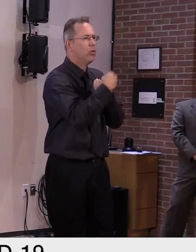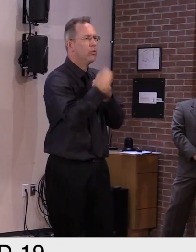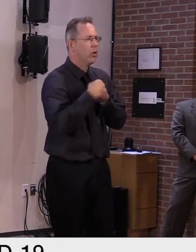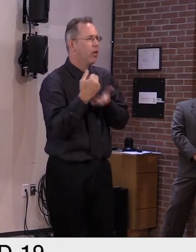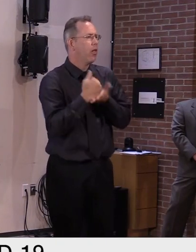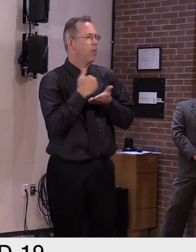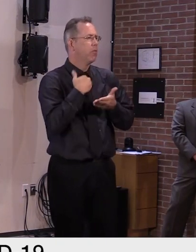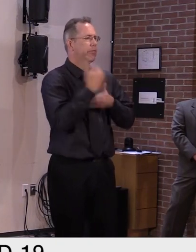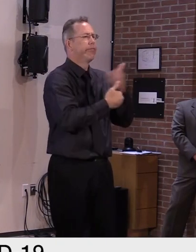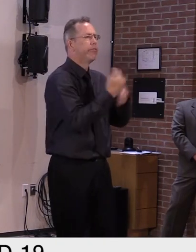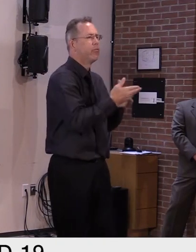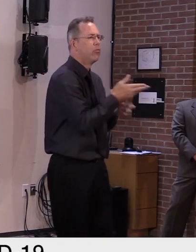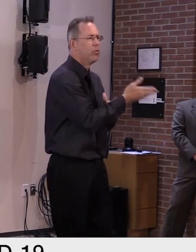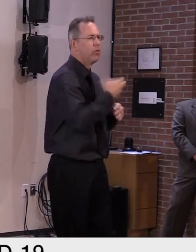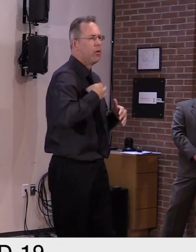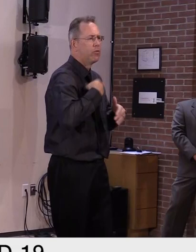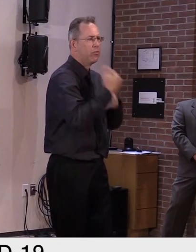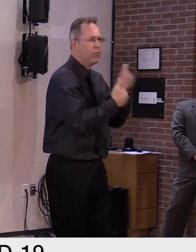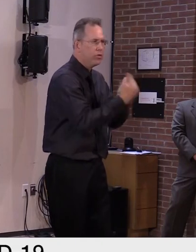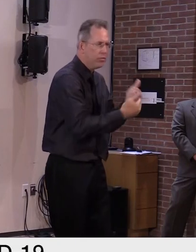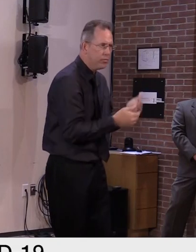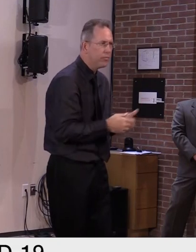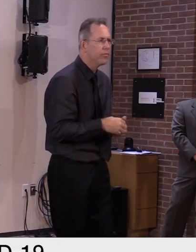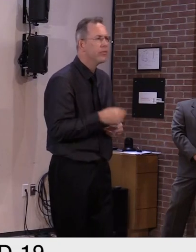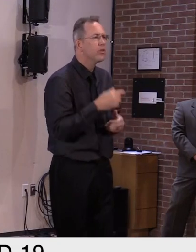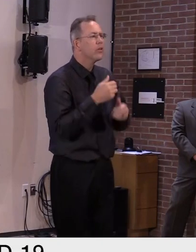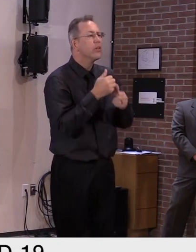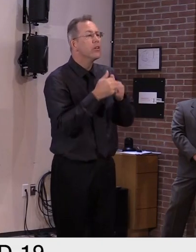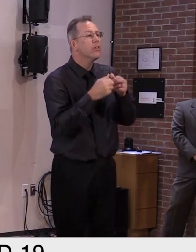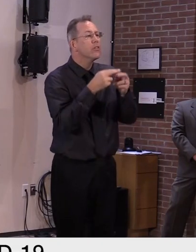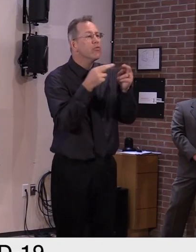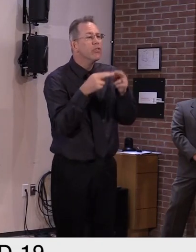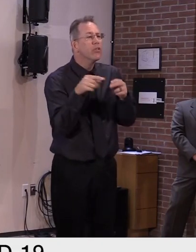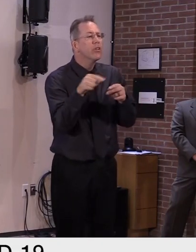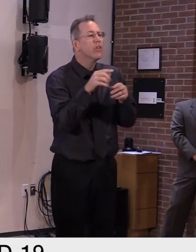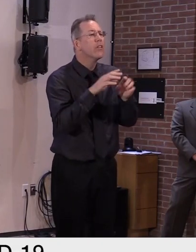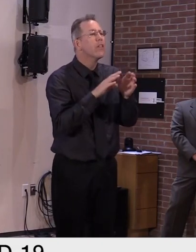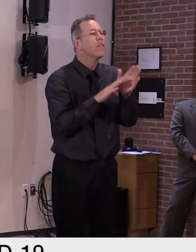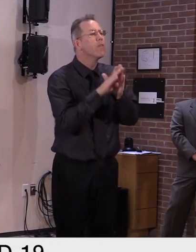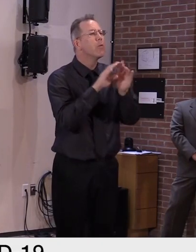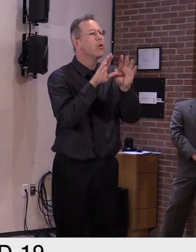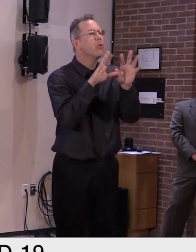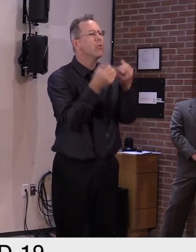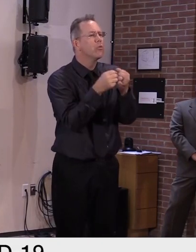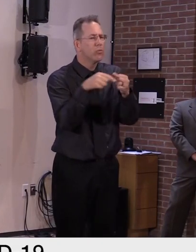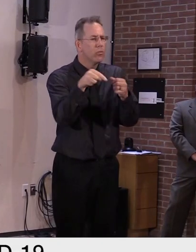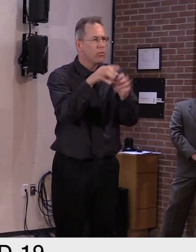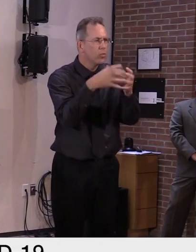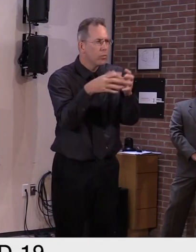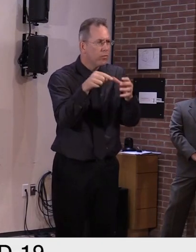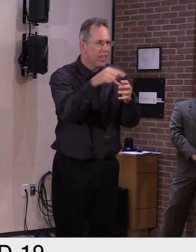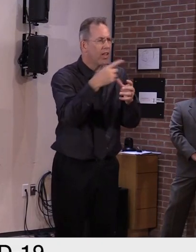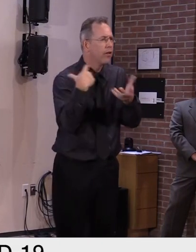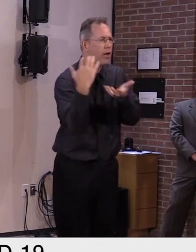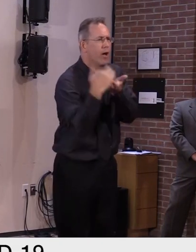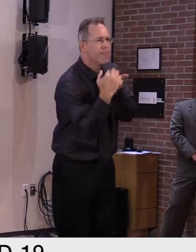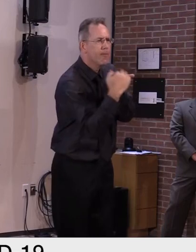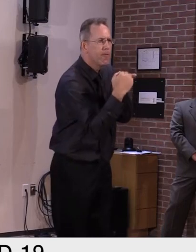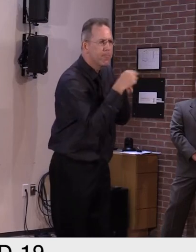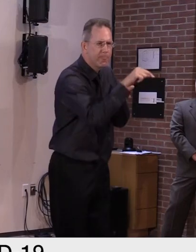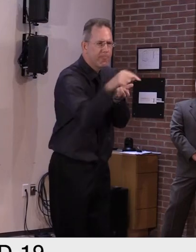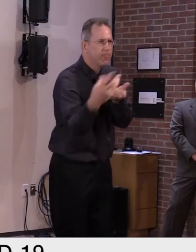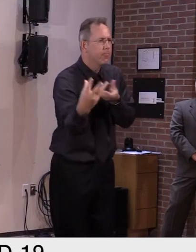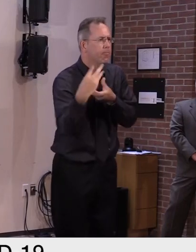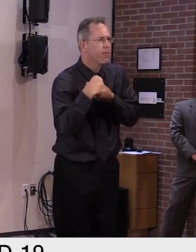around the state also assisting, because of that expected onslaught of